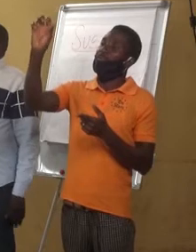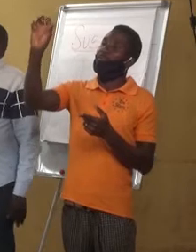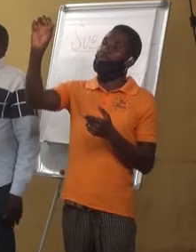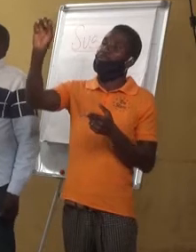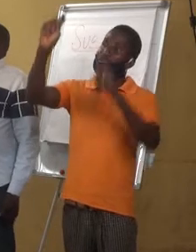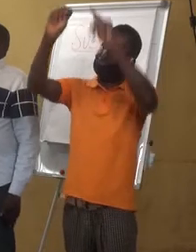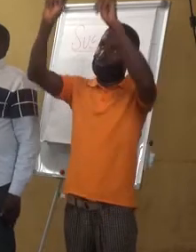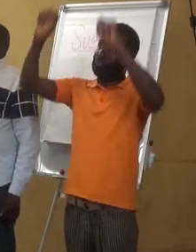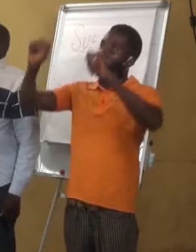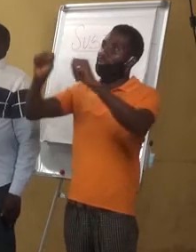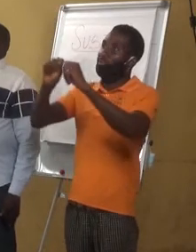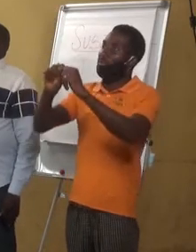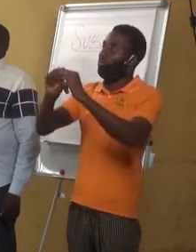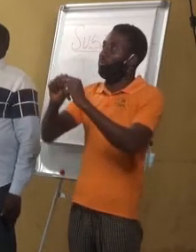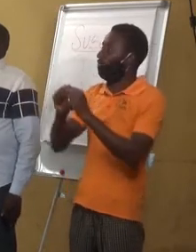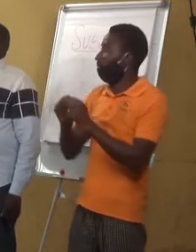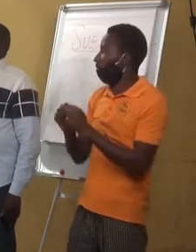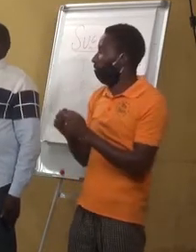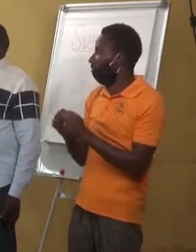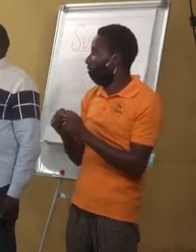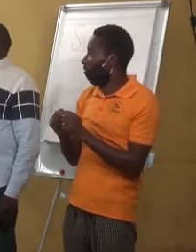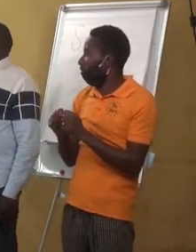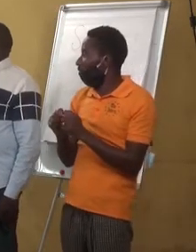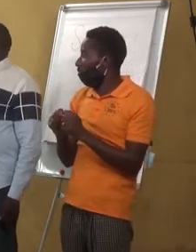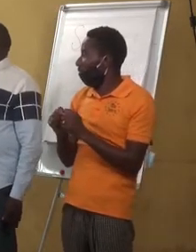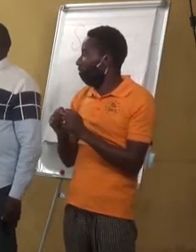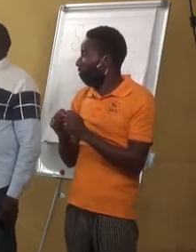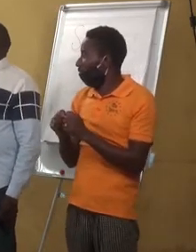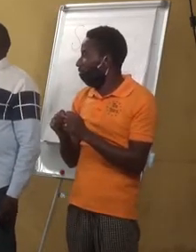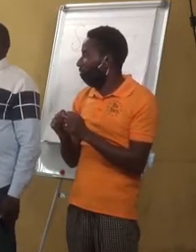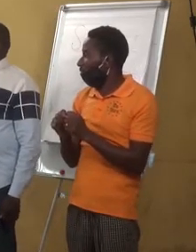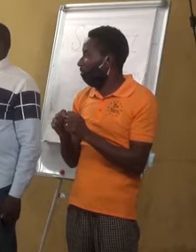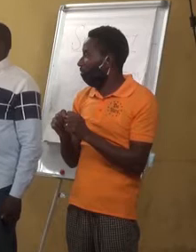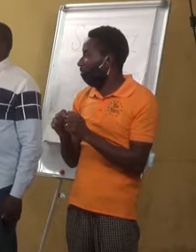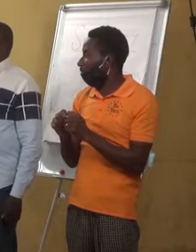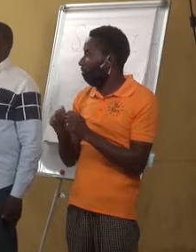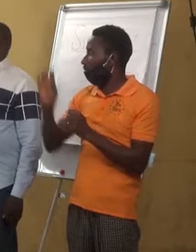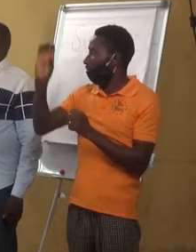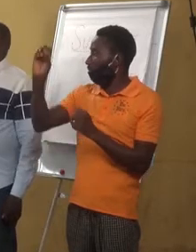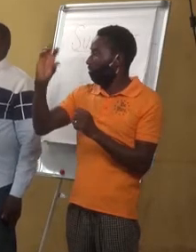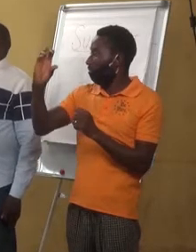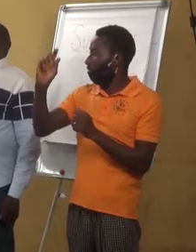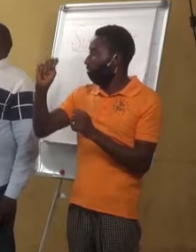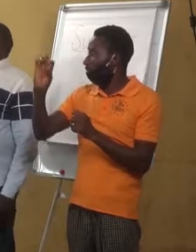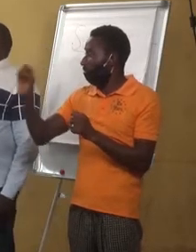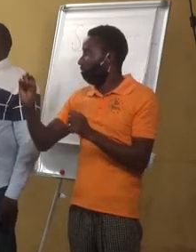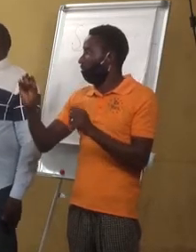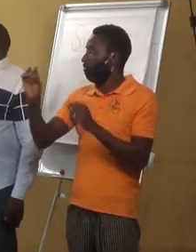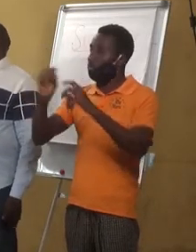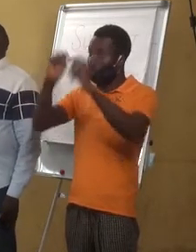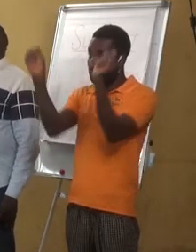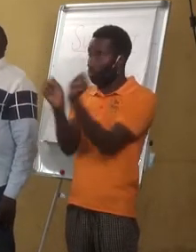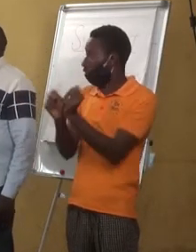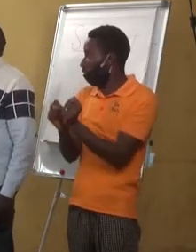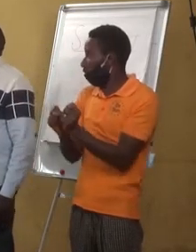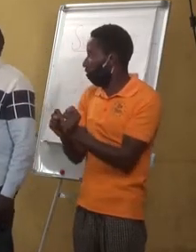earlier, it is the wish of this element to attain this octet position or duplet position. Octet in the case of